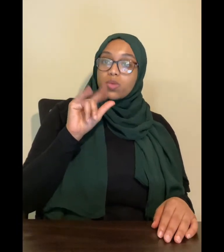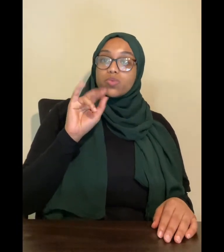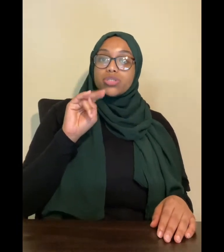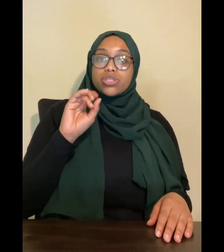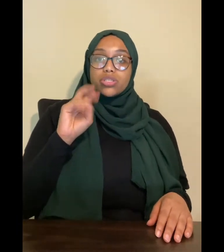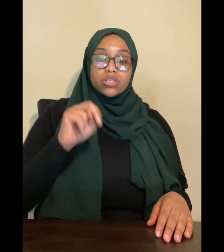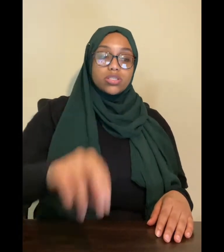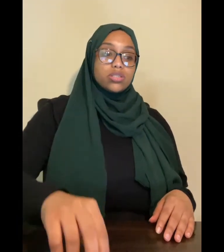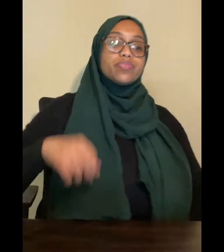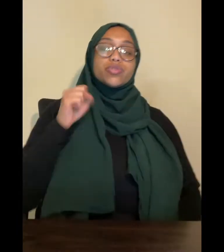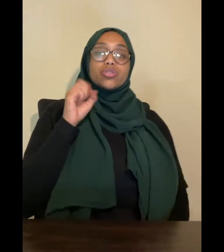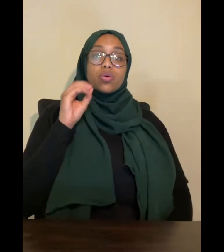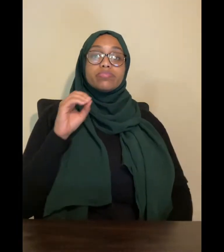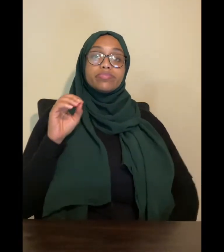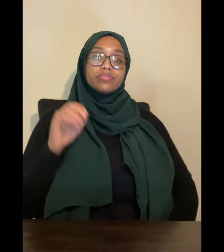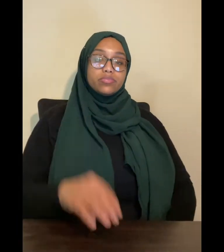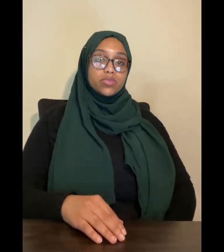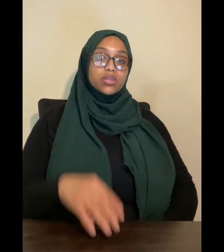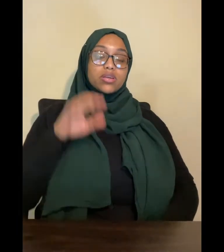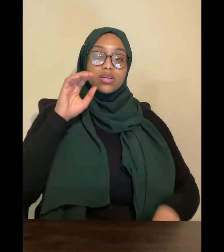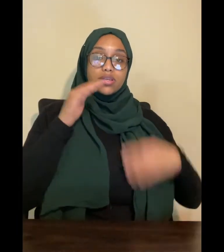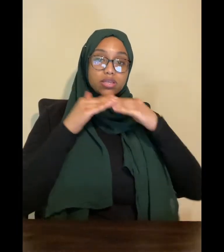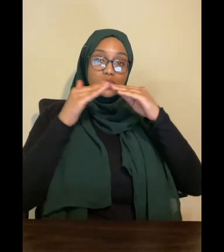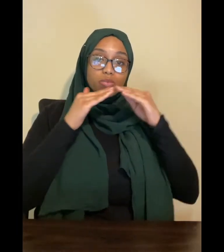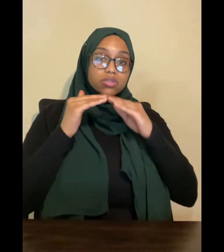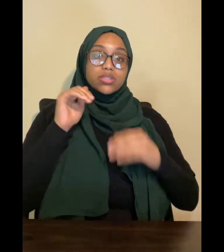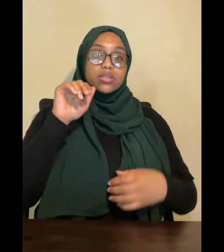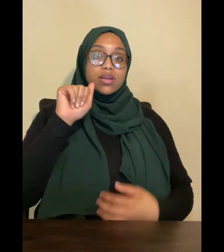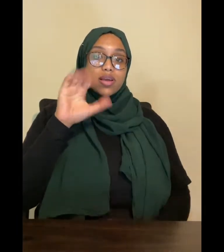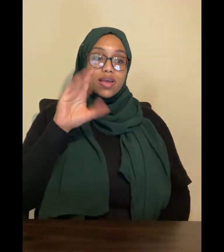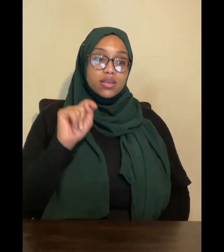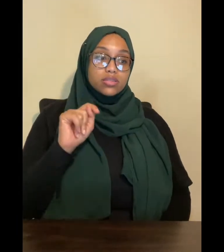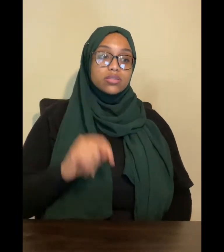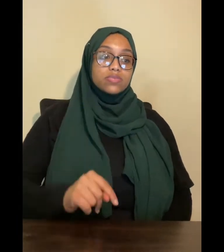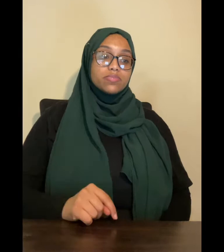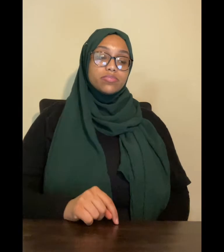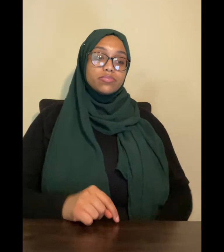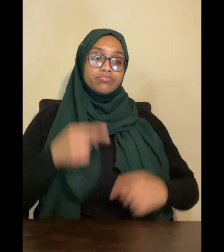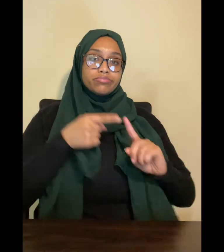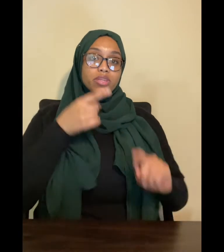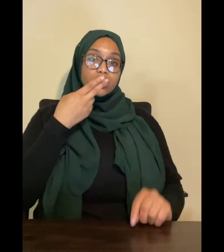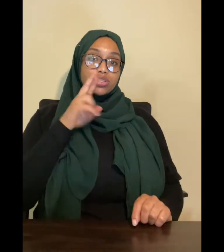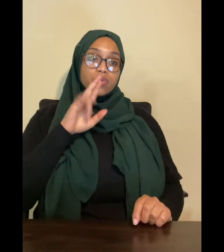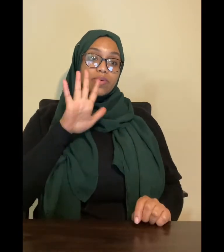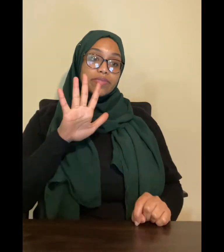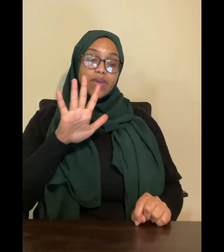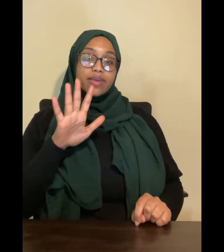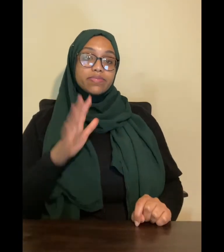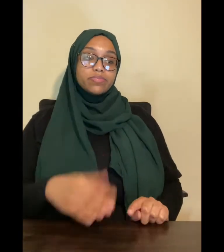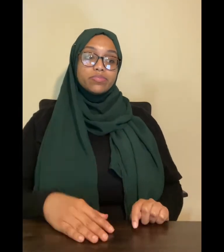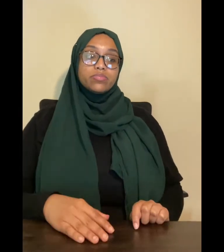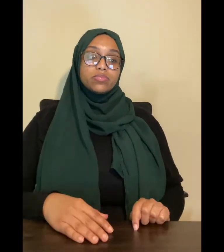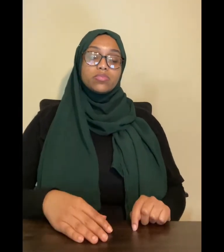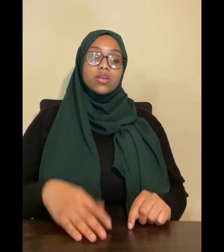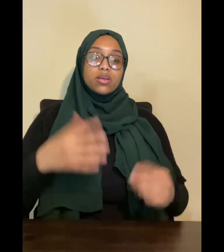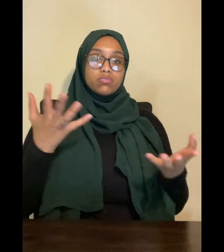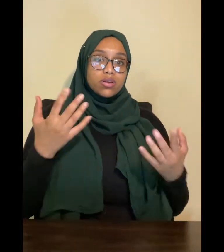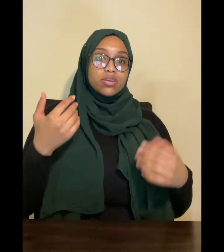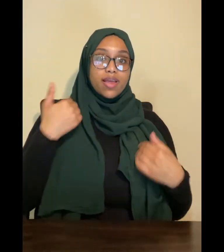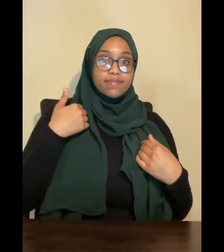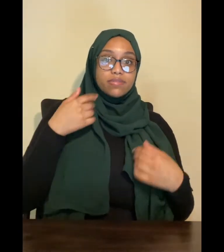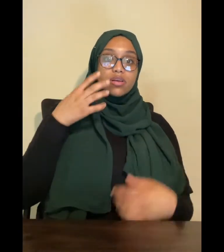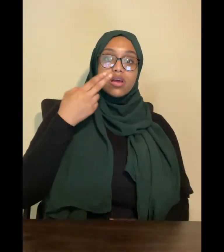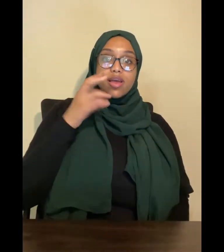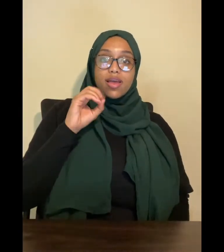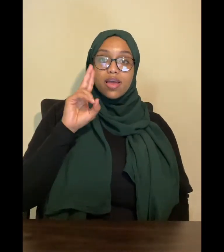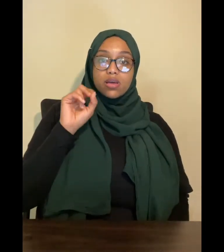2019, in the 2019-2020 session. Um, and